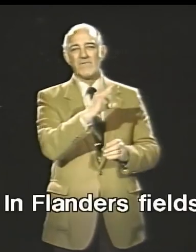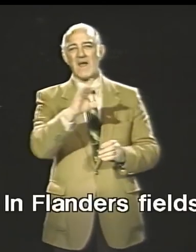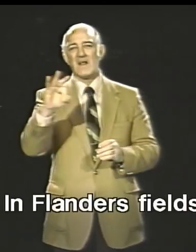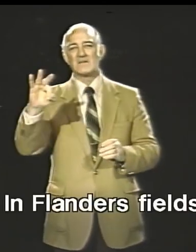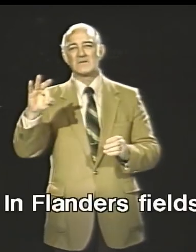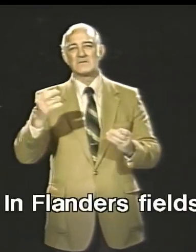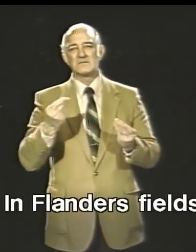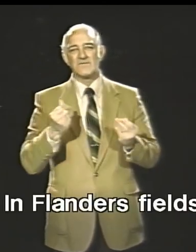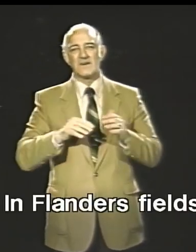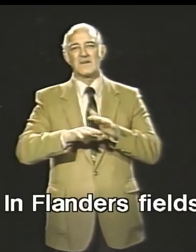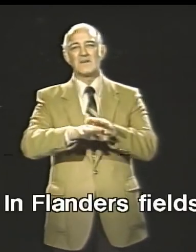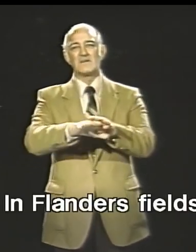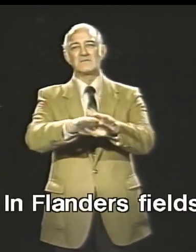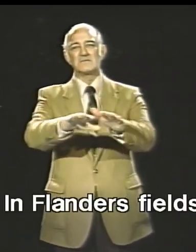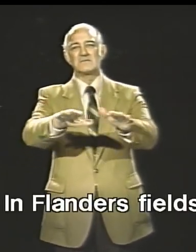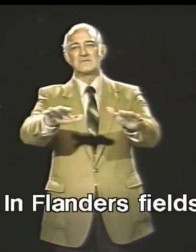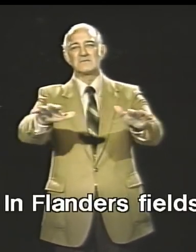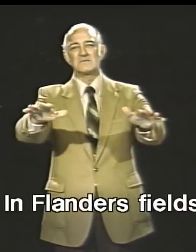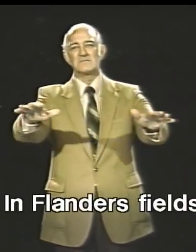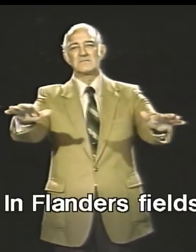in Flanders fields.